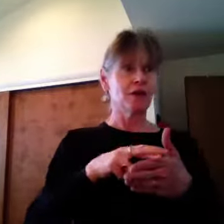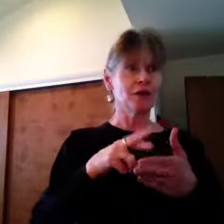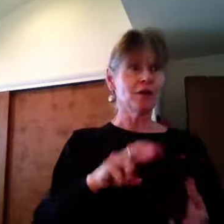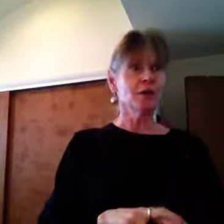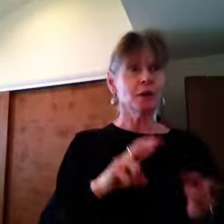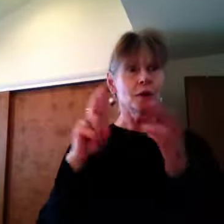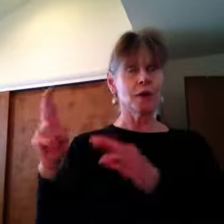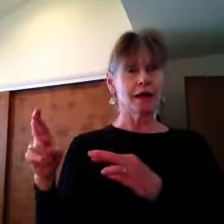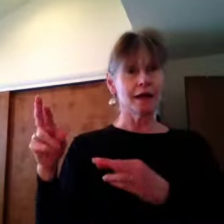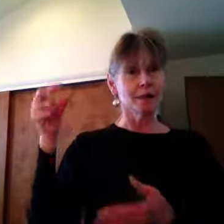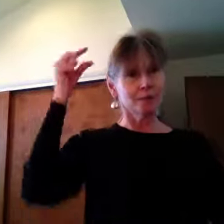review, ready?